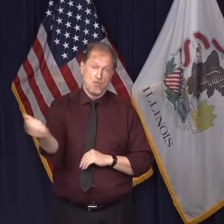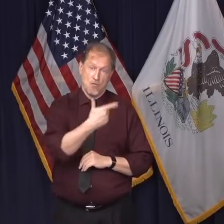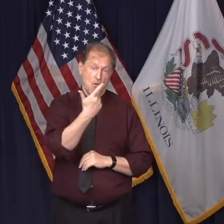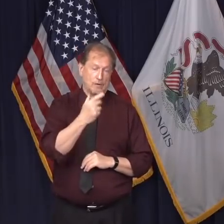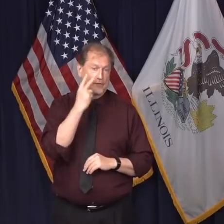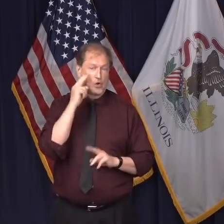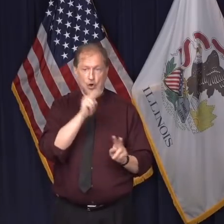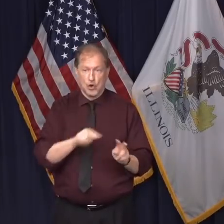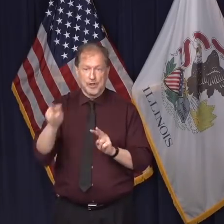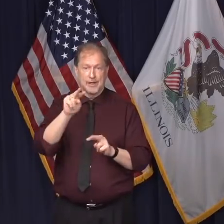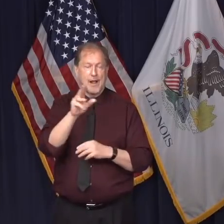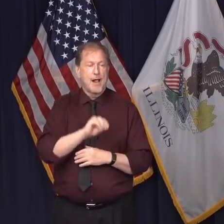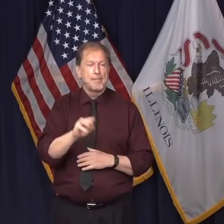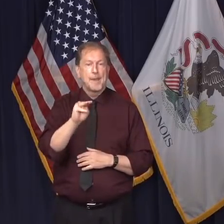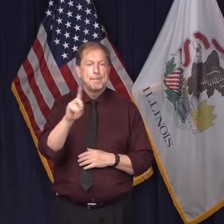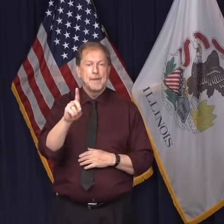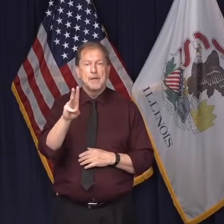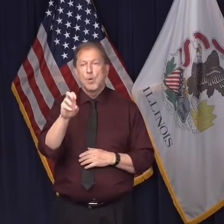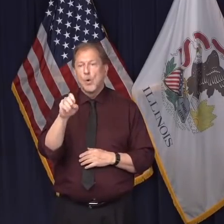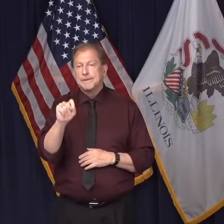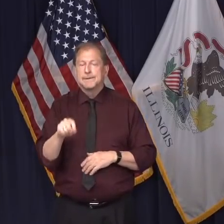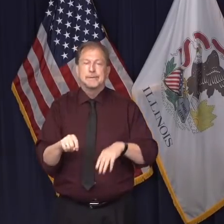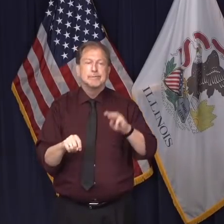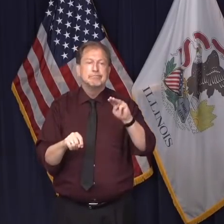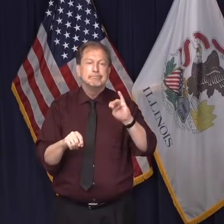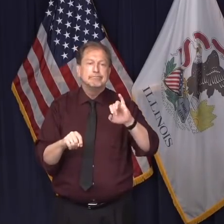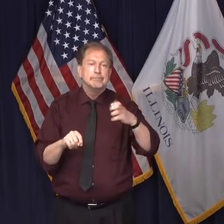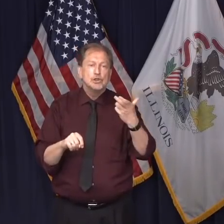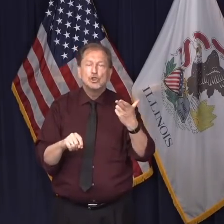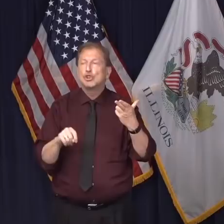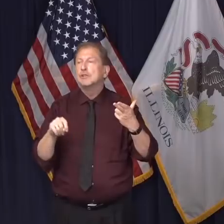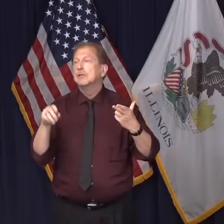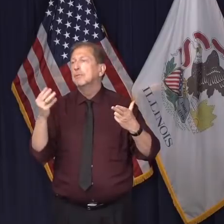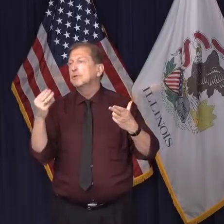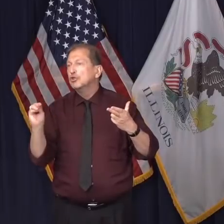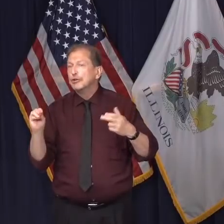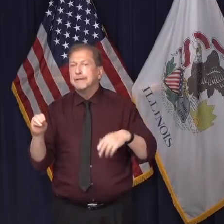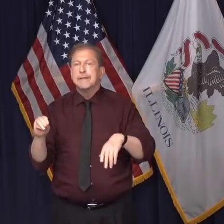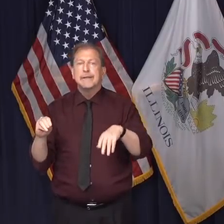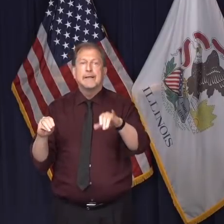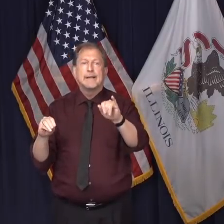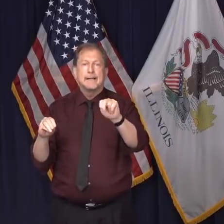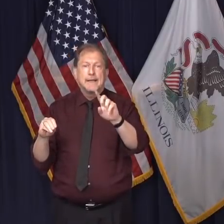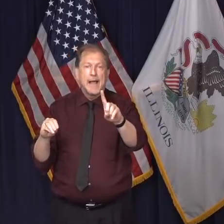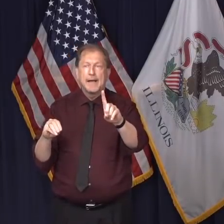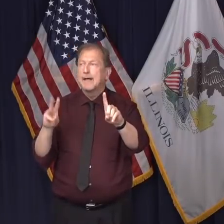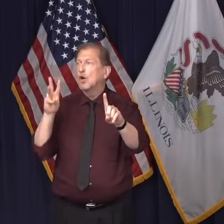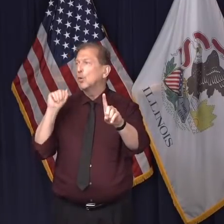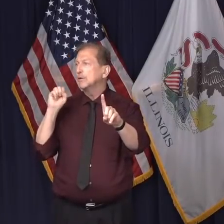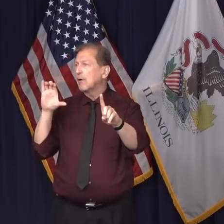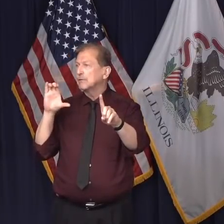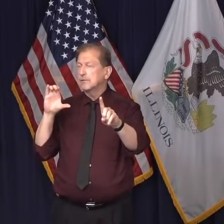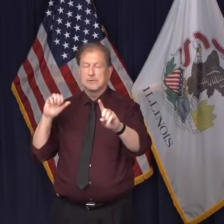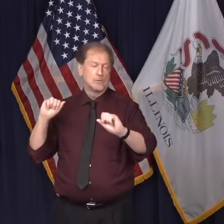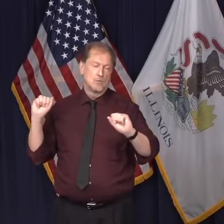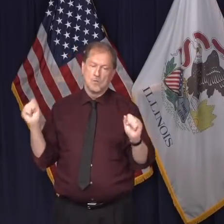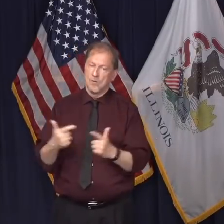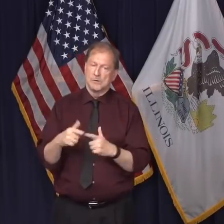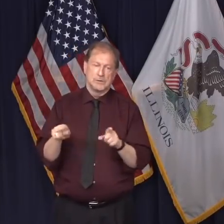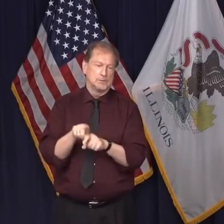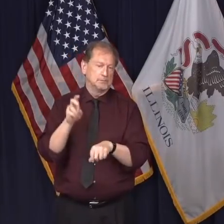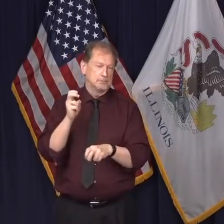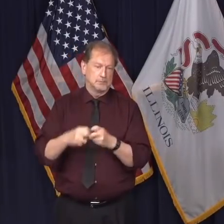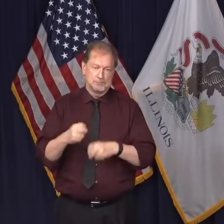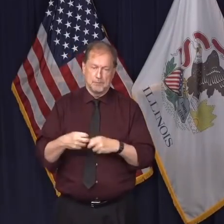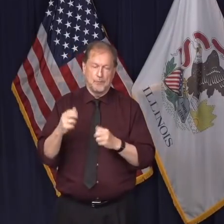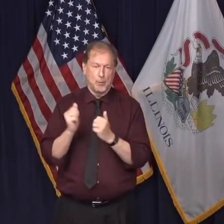look in the Midwest at Michigan and Missouri and Indiana and Wisconsin. I mean, all have had the same challenges.